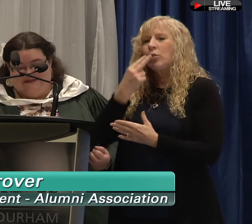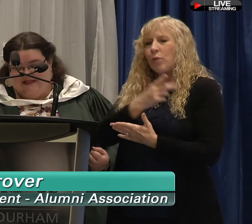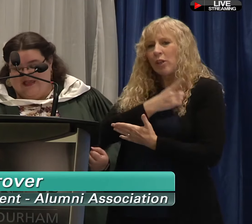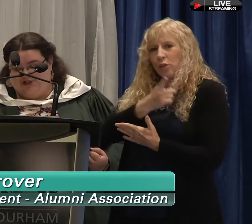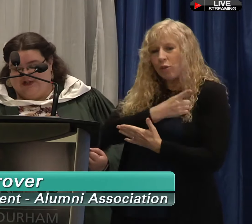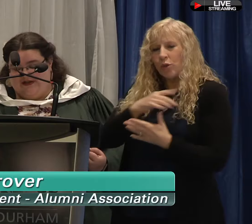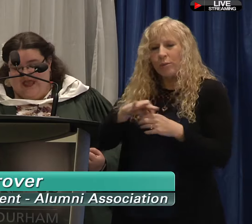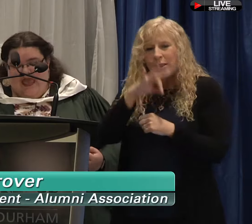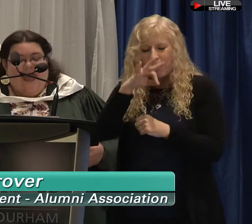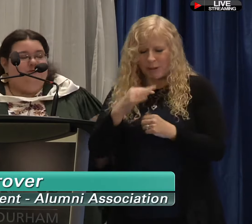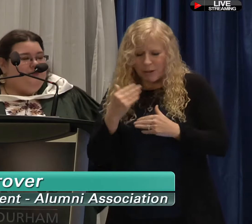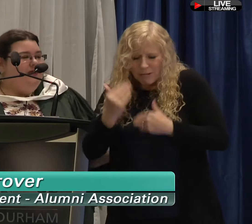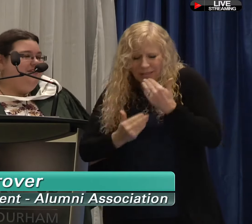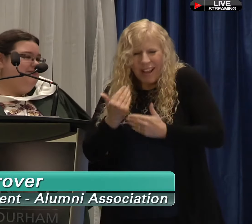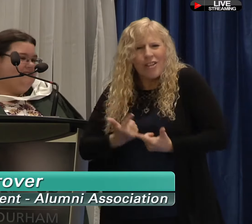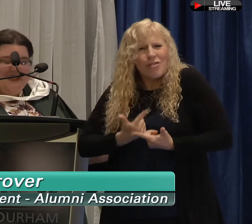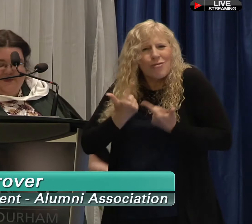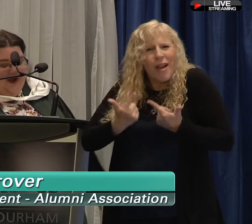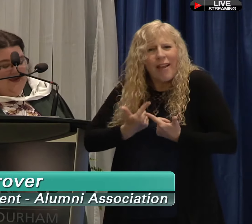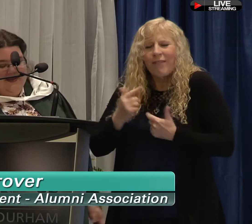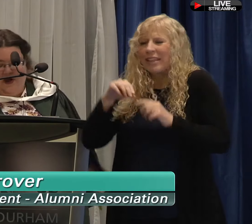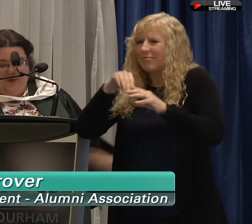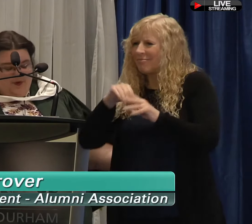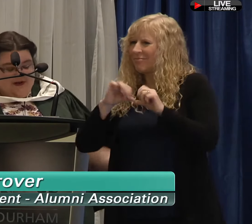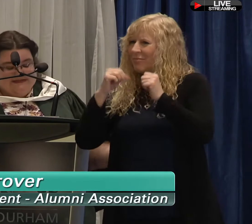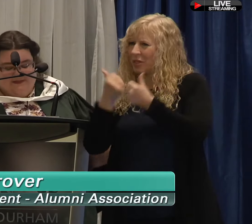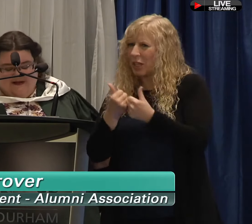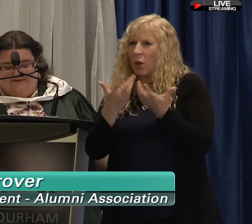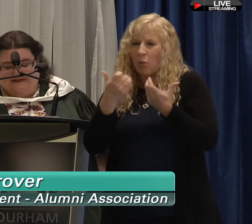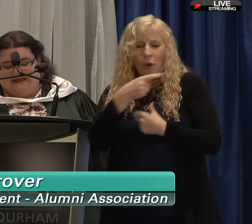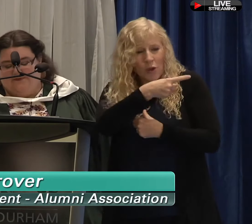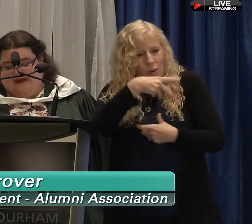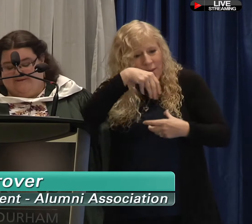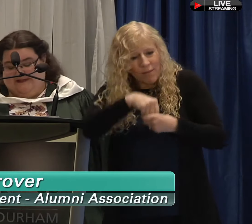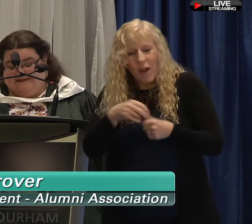our association, and we want you to take part in our awards,